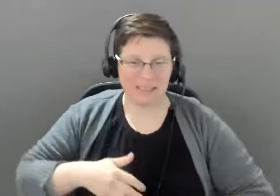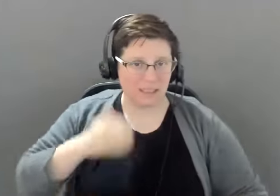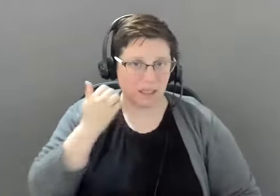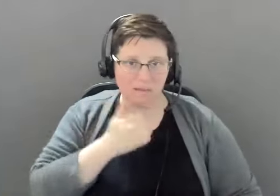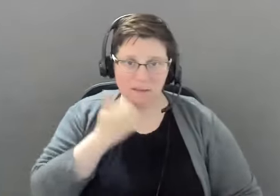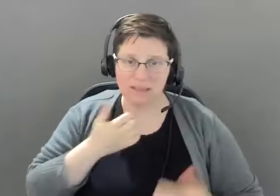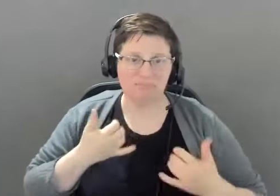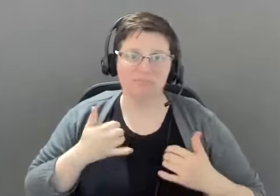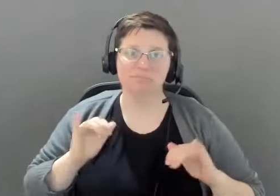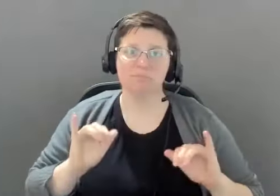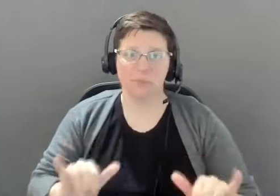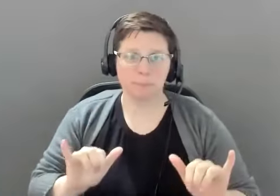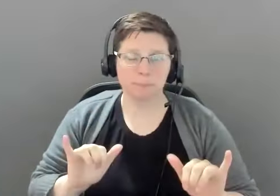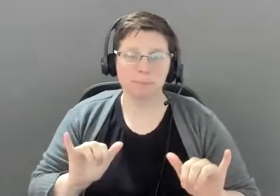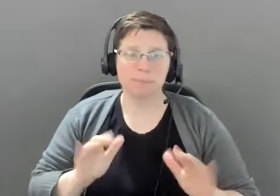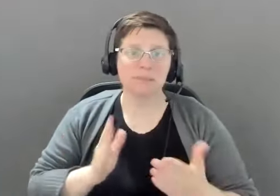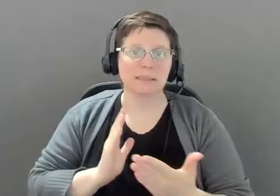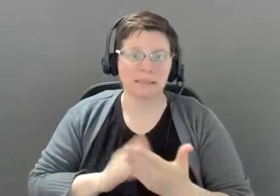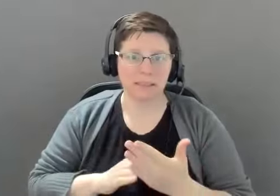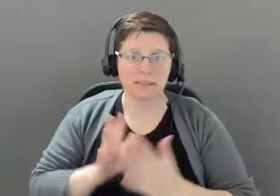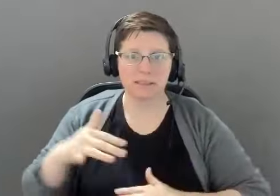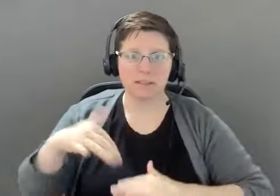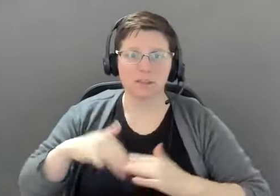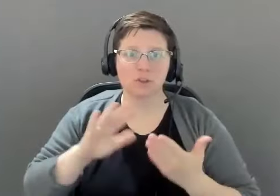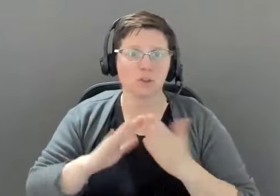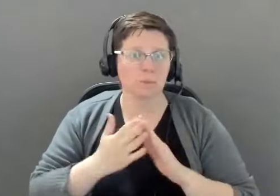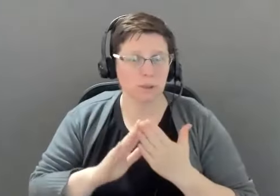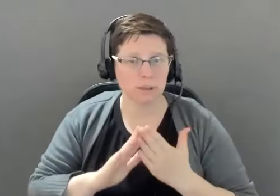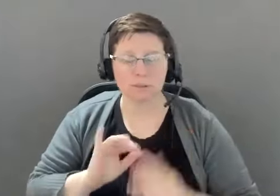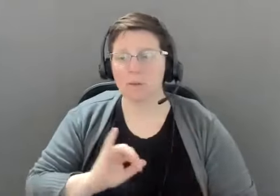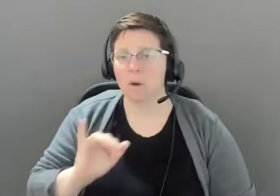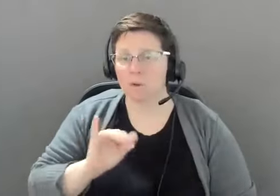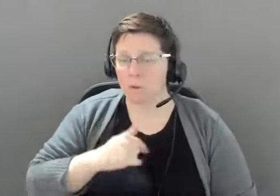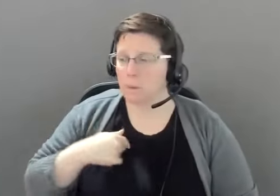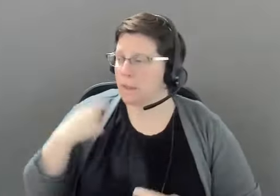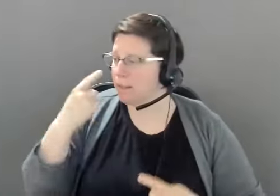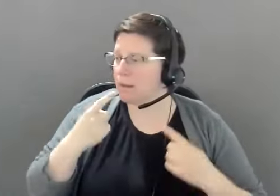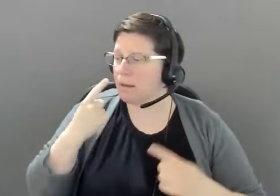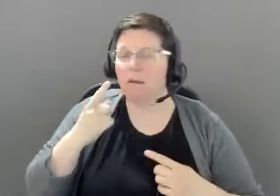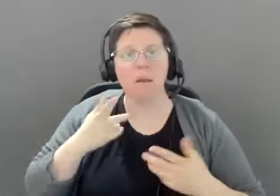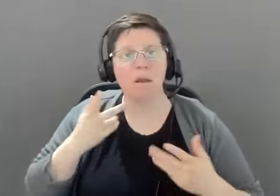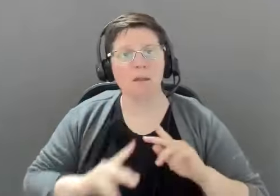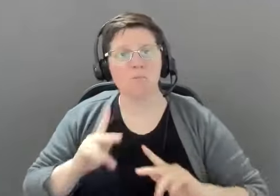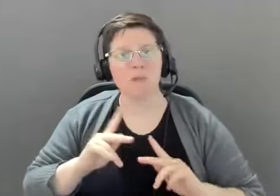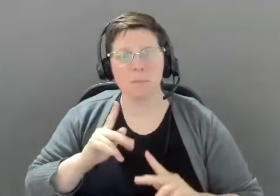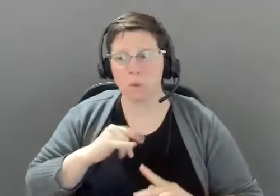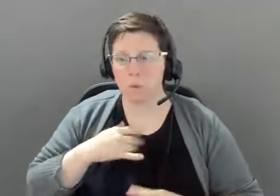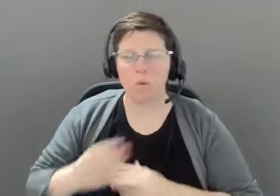against Indigenous communities. We also reflect on those who came to this land involuntarily, particularly those brought to